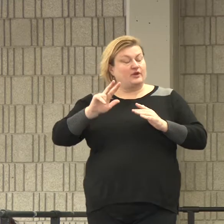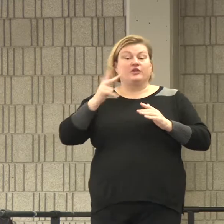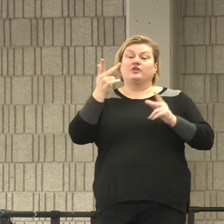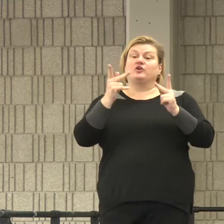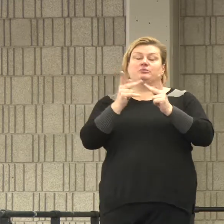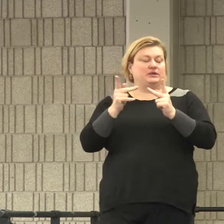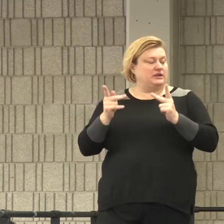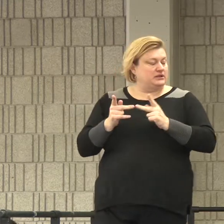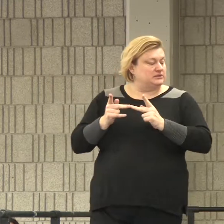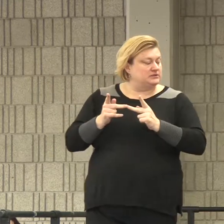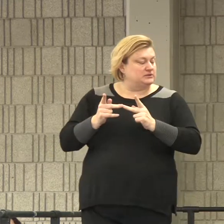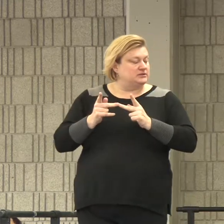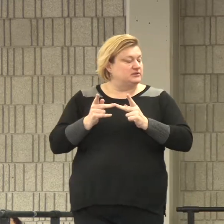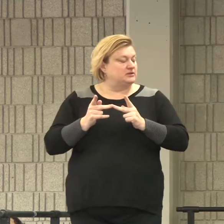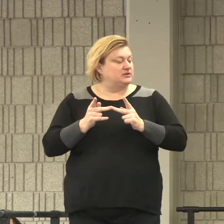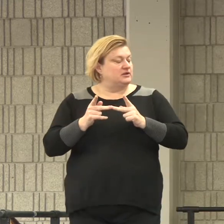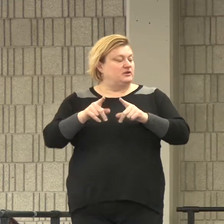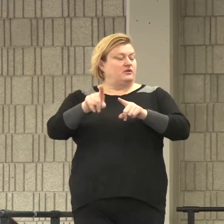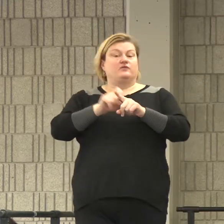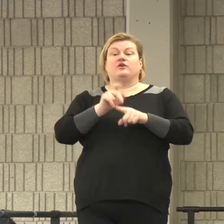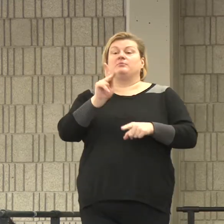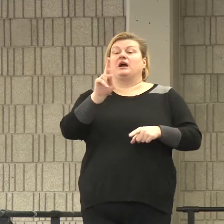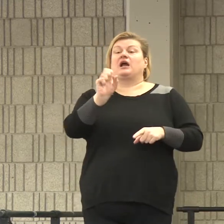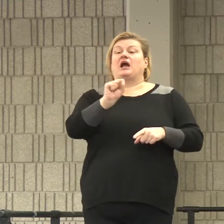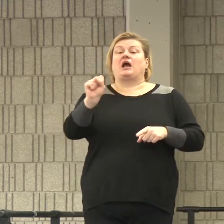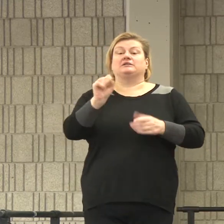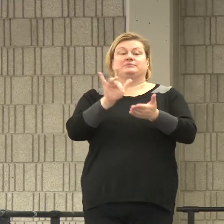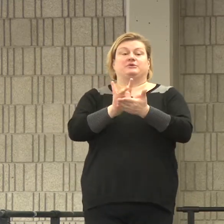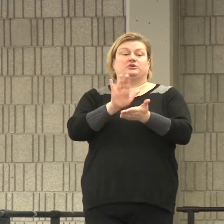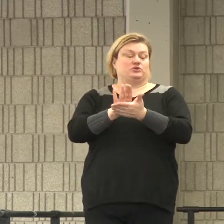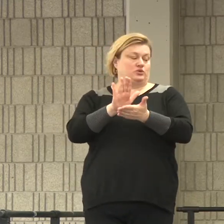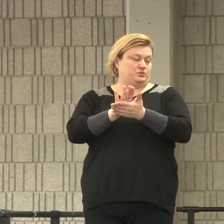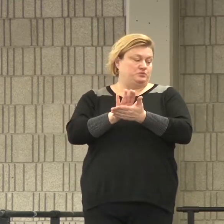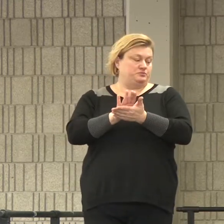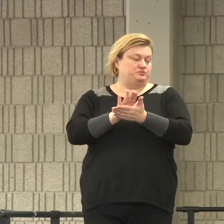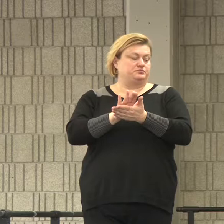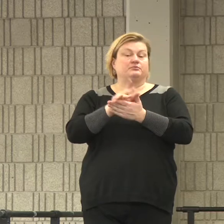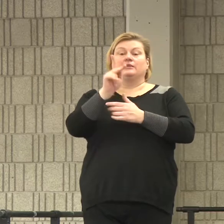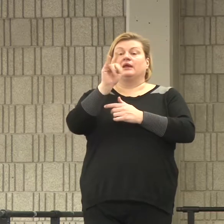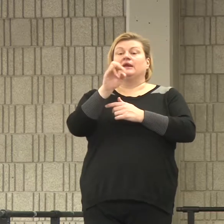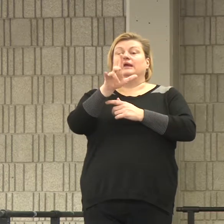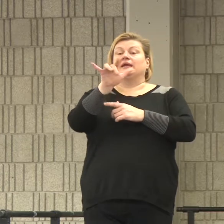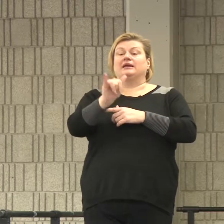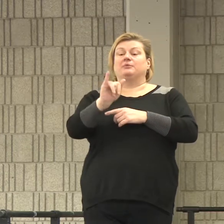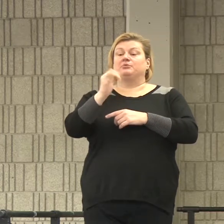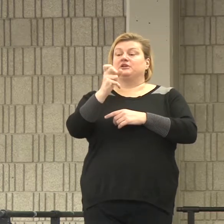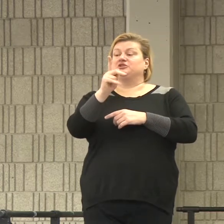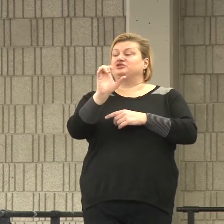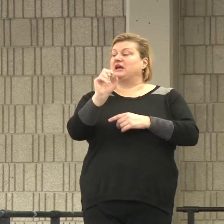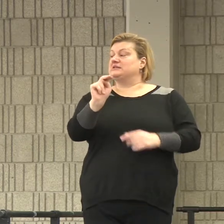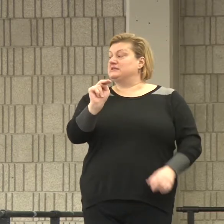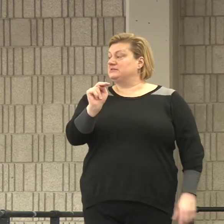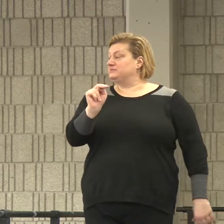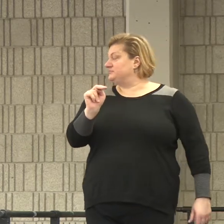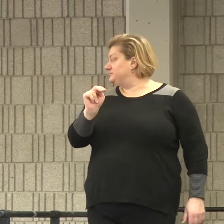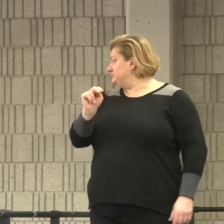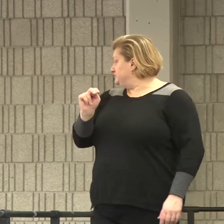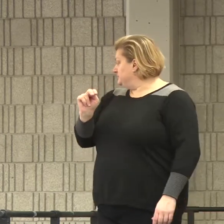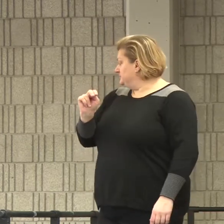place from the Cuss Middle School, Kimberly Jackson.